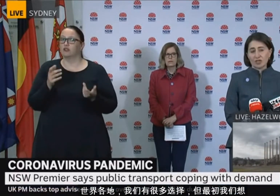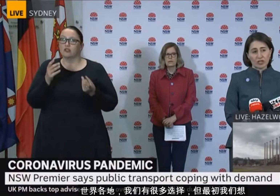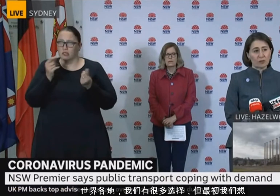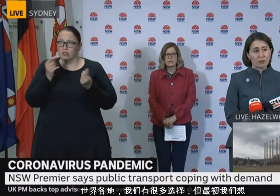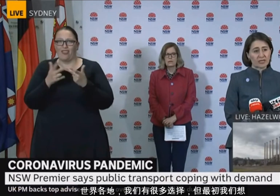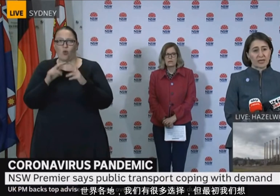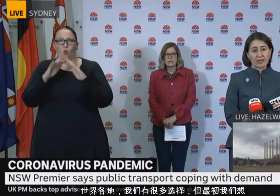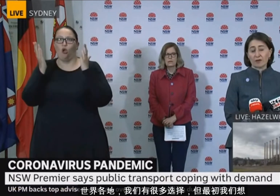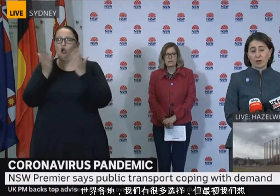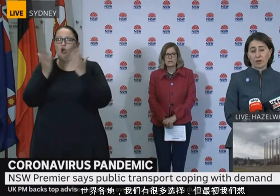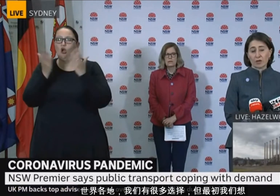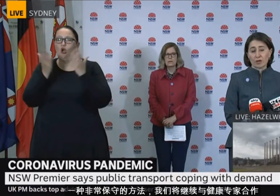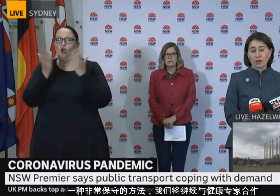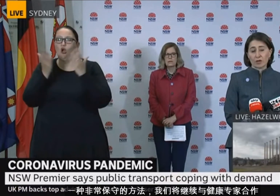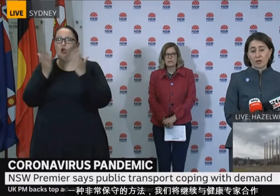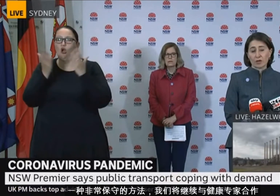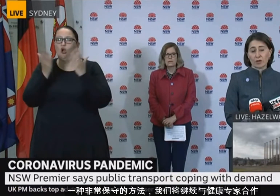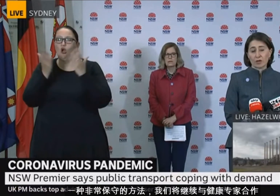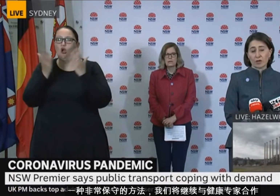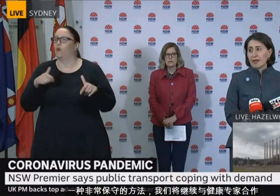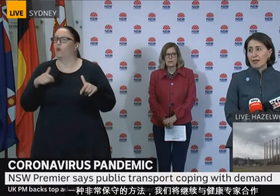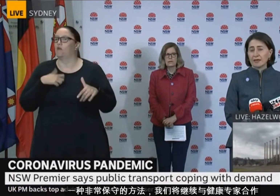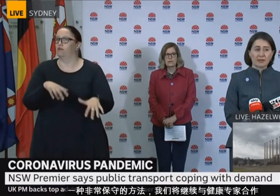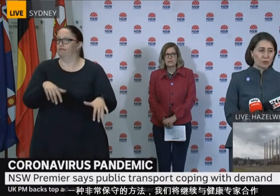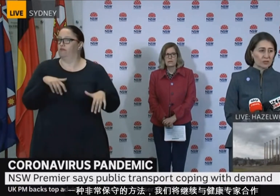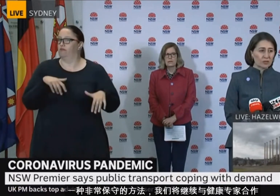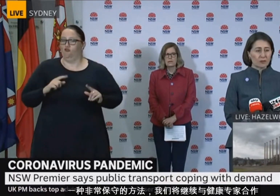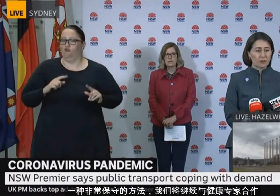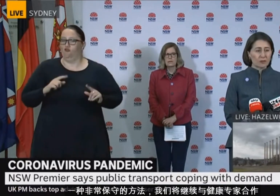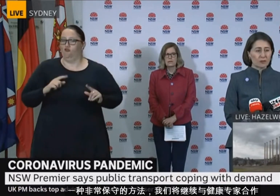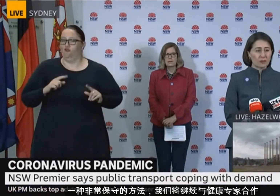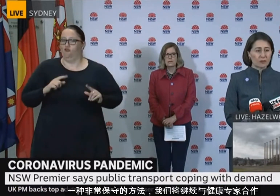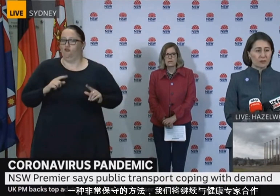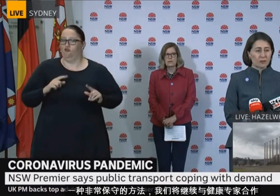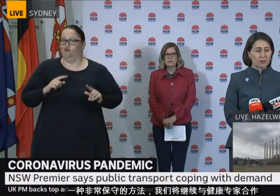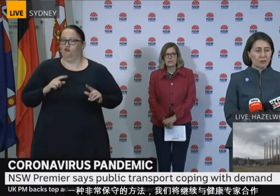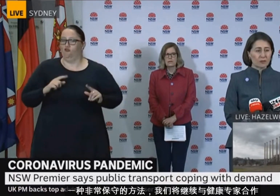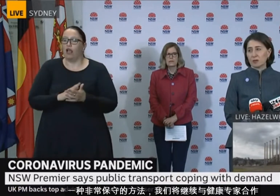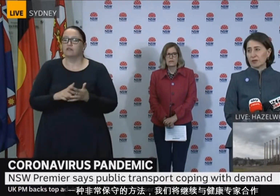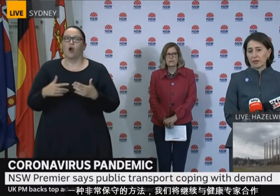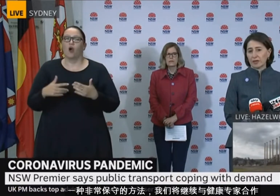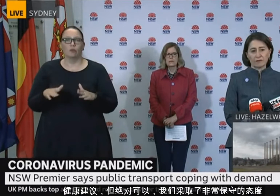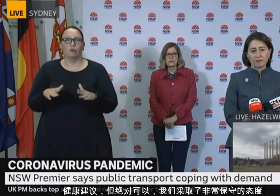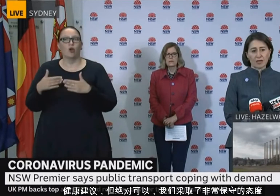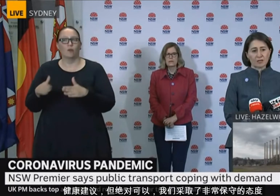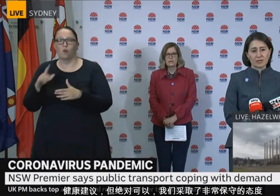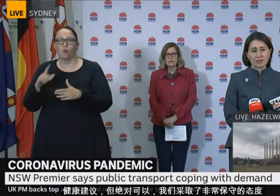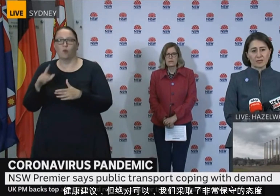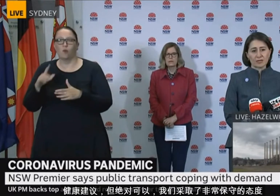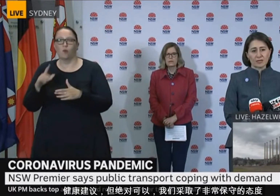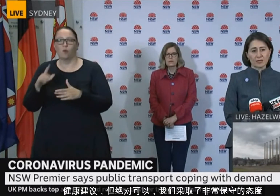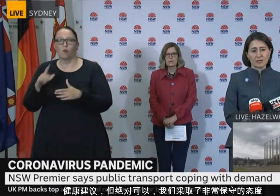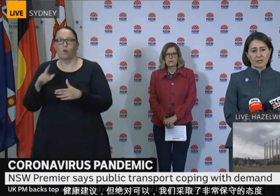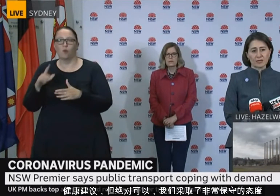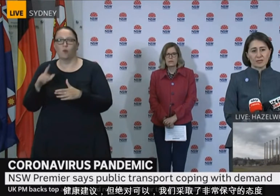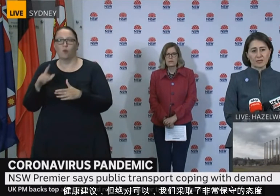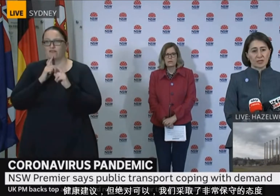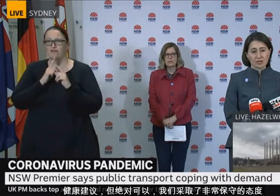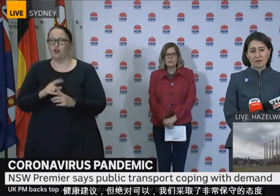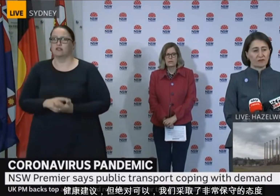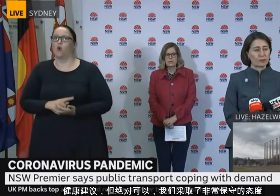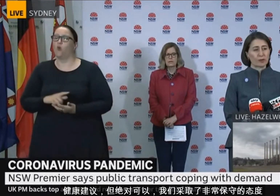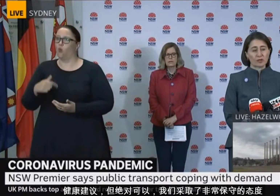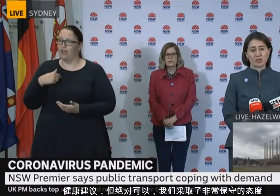are options we have, but initially we wanted to take a very conservative approach, and we'll keep working with the health experts on their health advice,